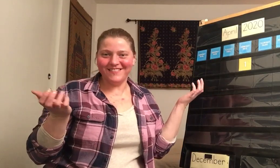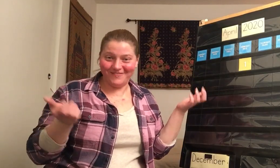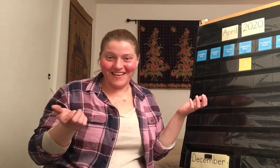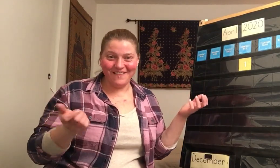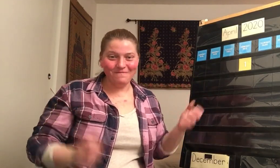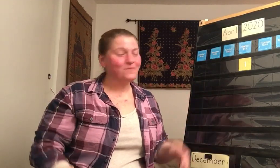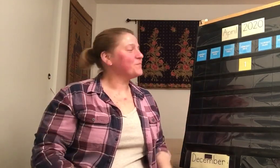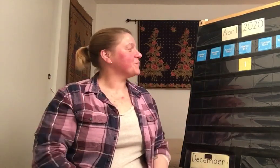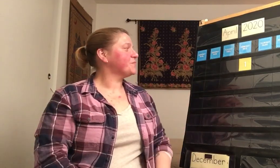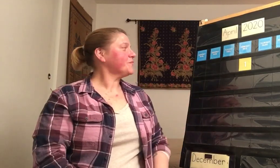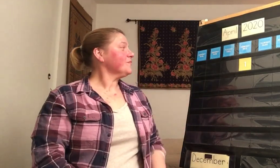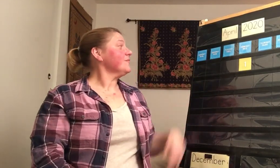Ready?